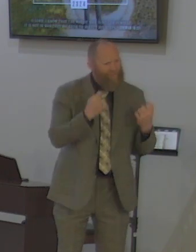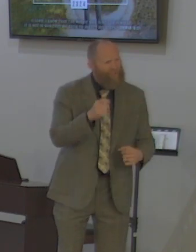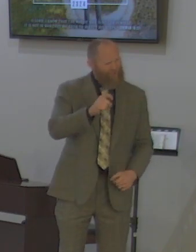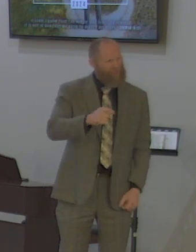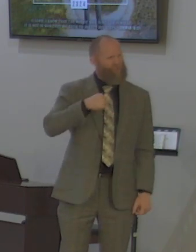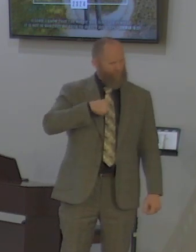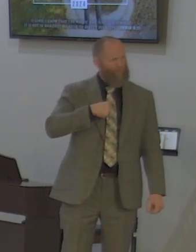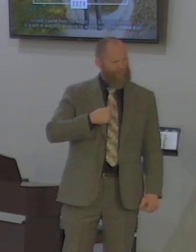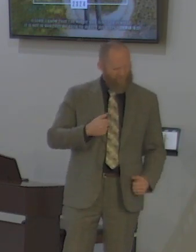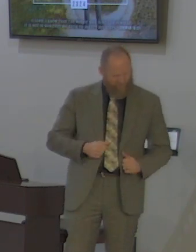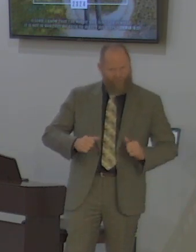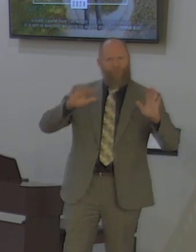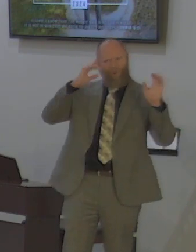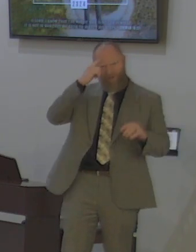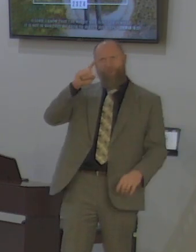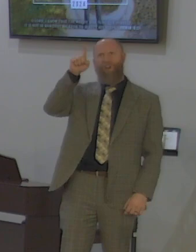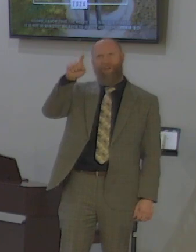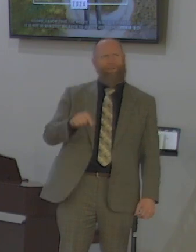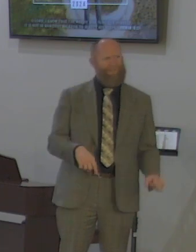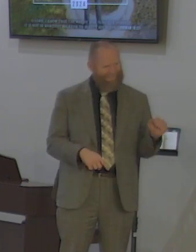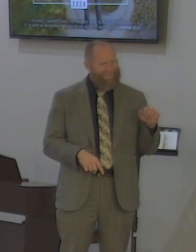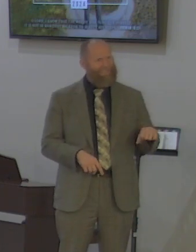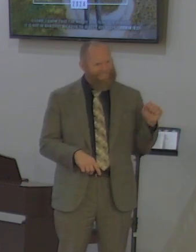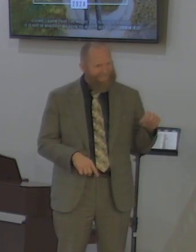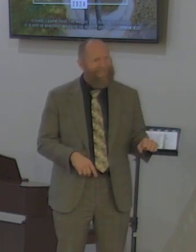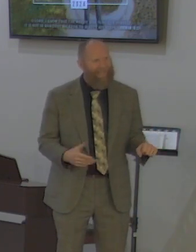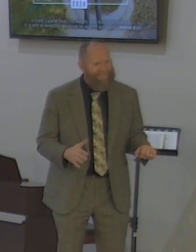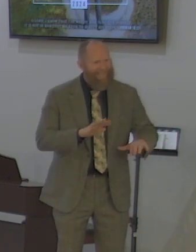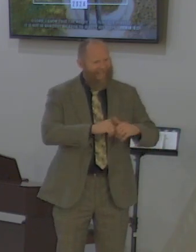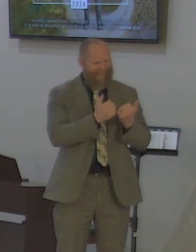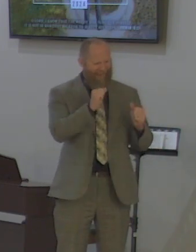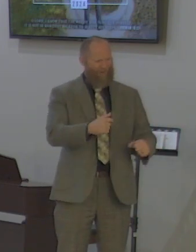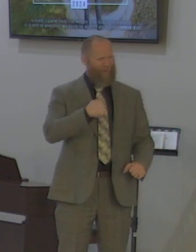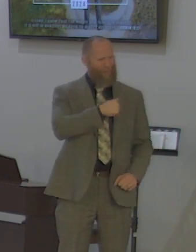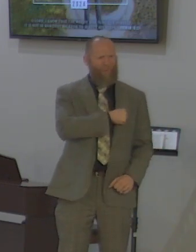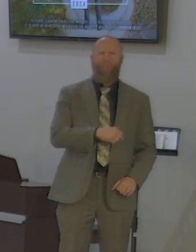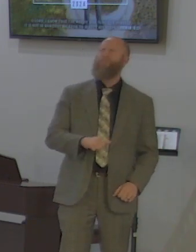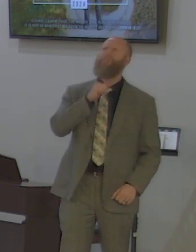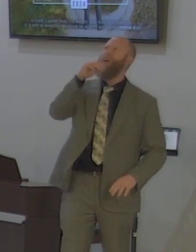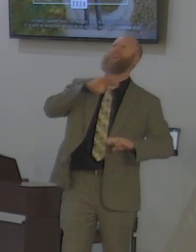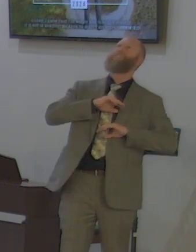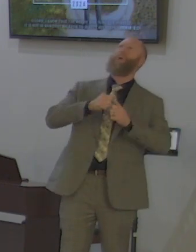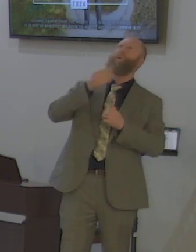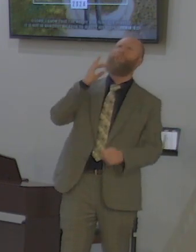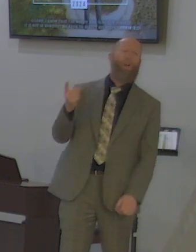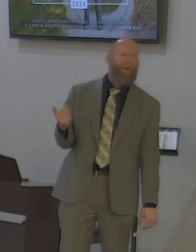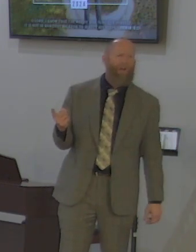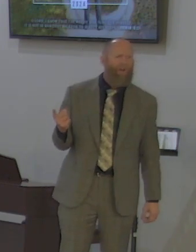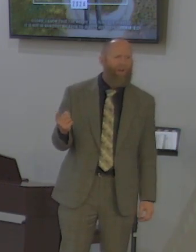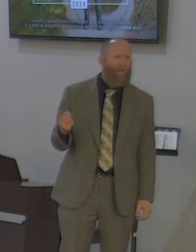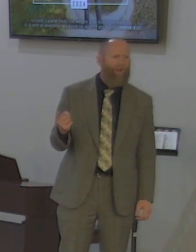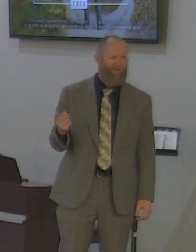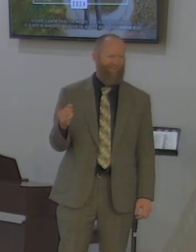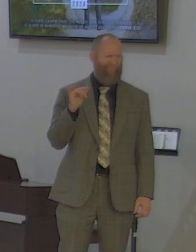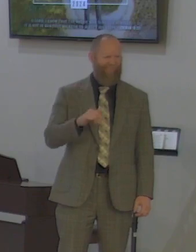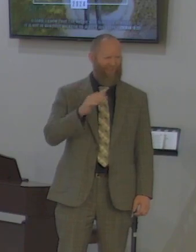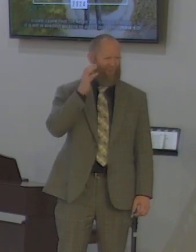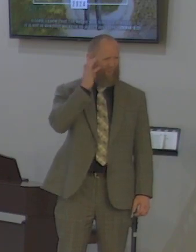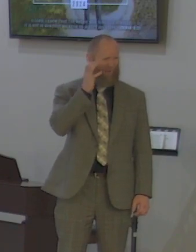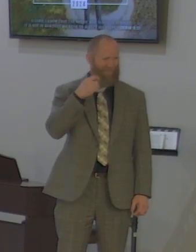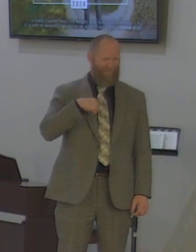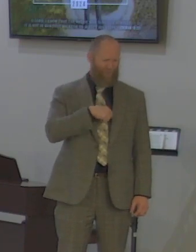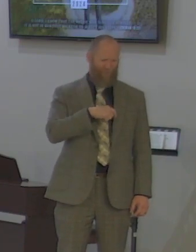of wondering how it is that you and I can ever get discontented. We do, but it doesn't make any real sense, does it?